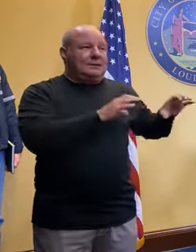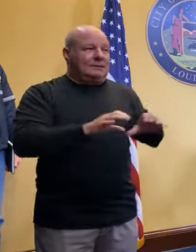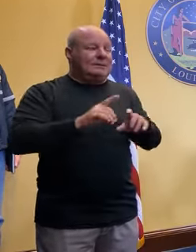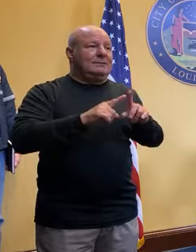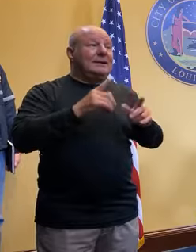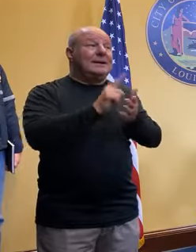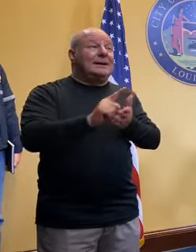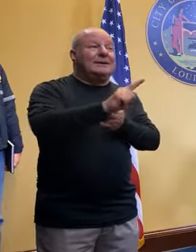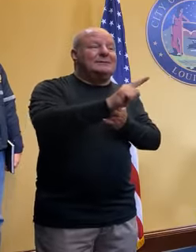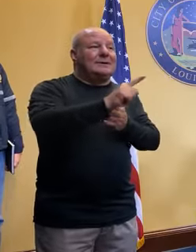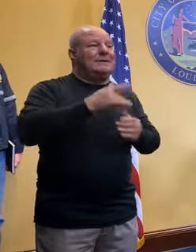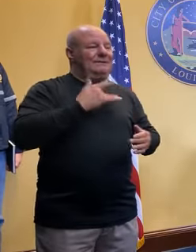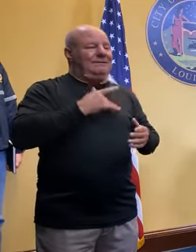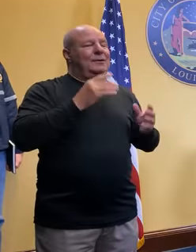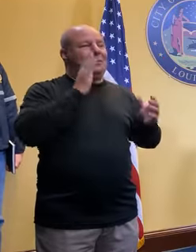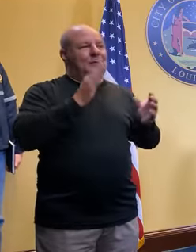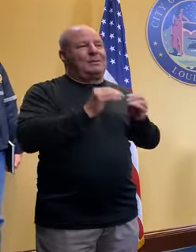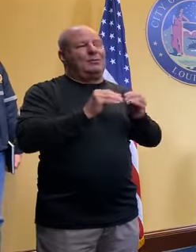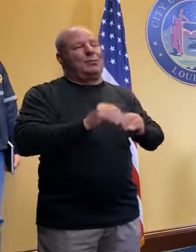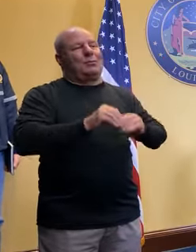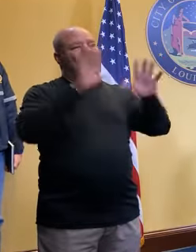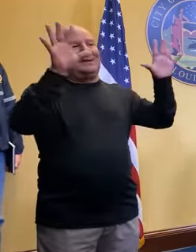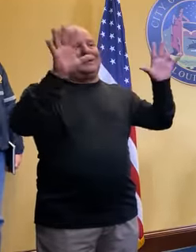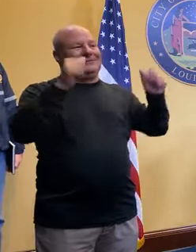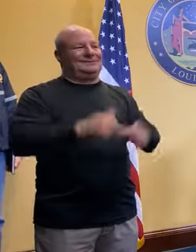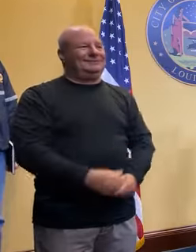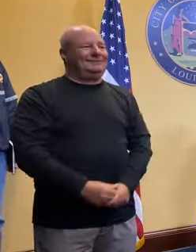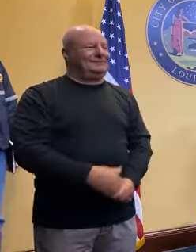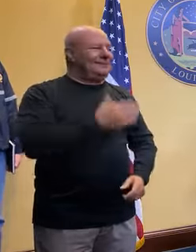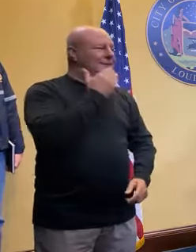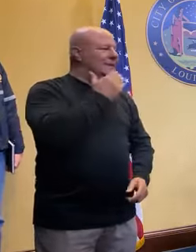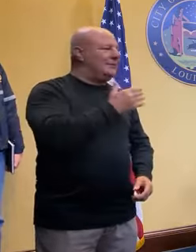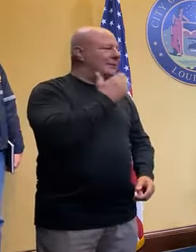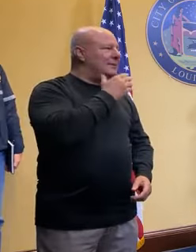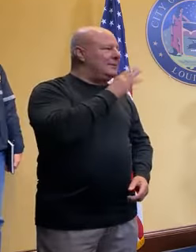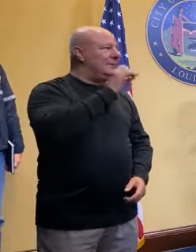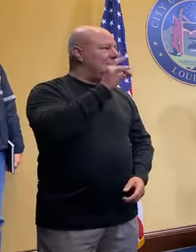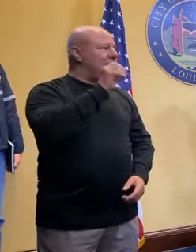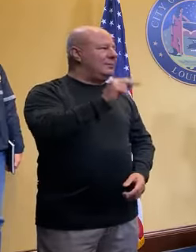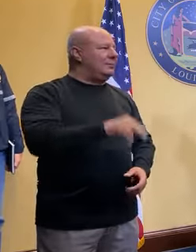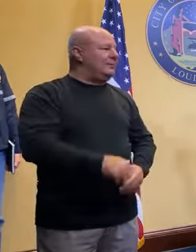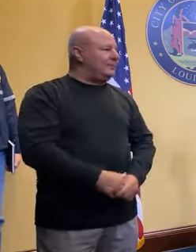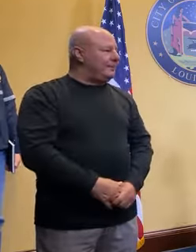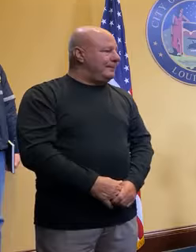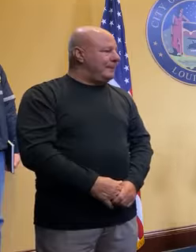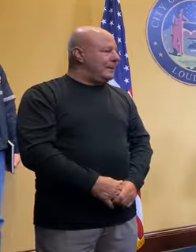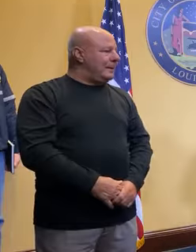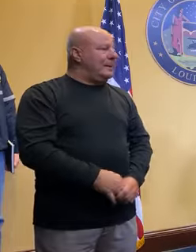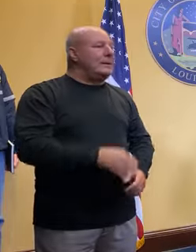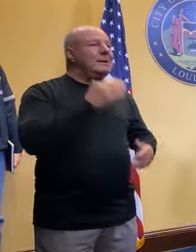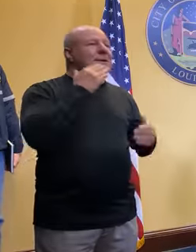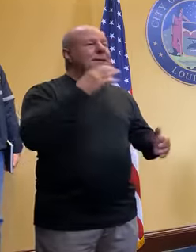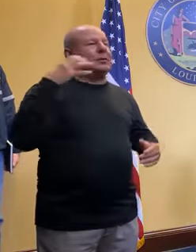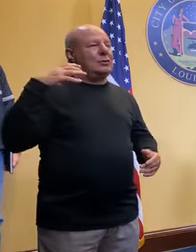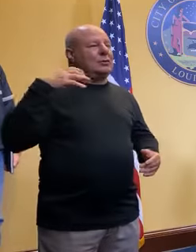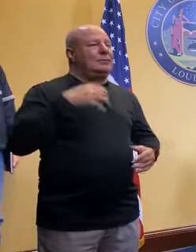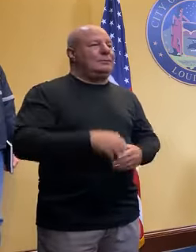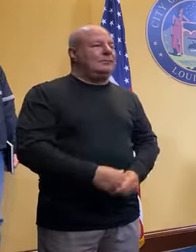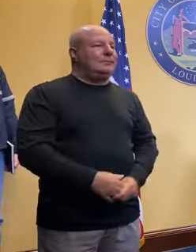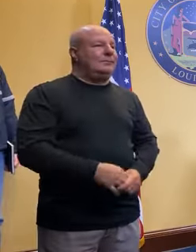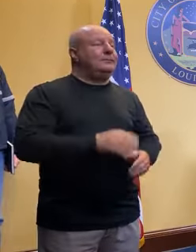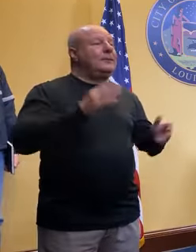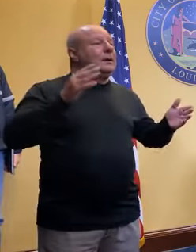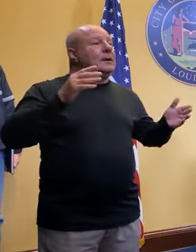brighter next week. Thank you very much. Thank you, Colonel. Thank you, Colonel. And just before going to Q&A, just encouraging